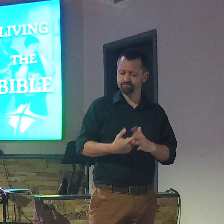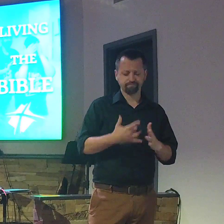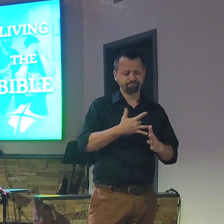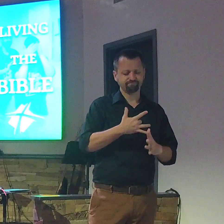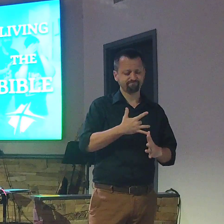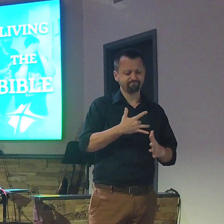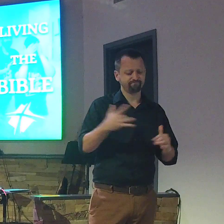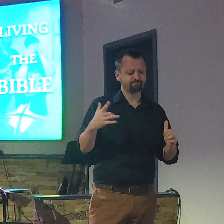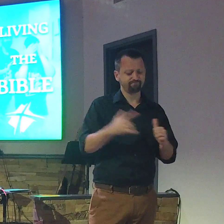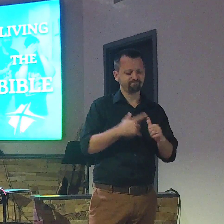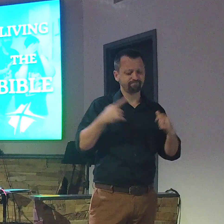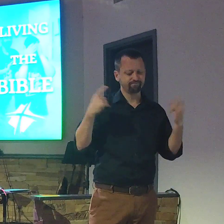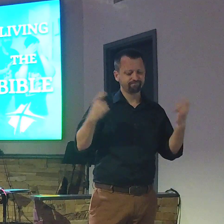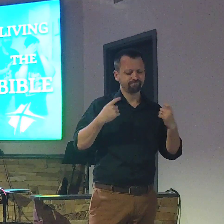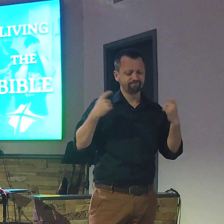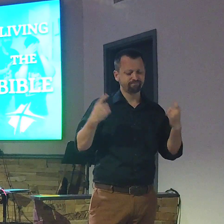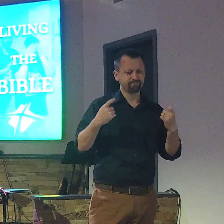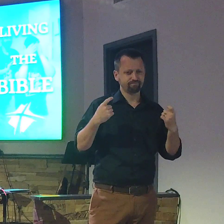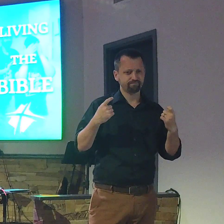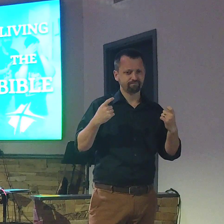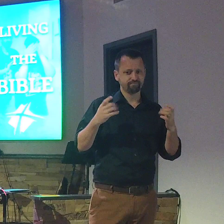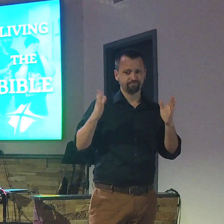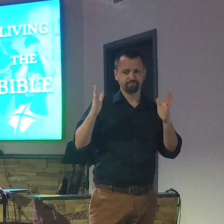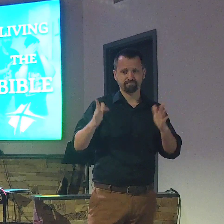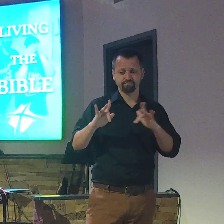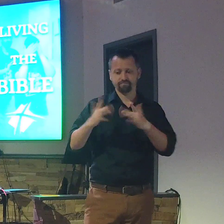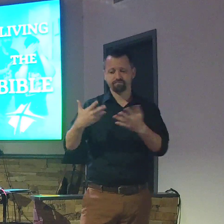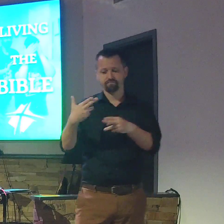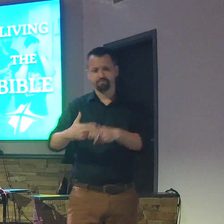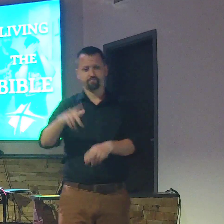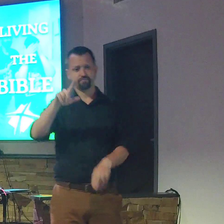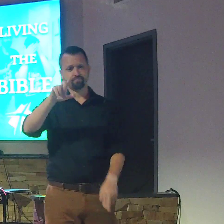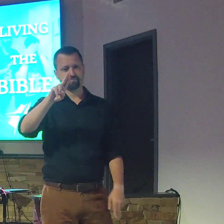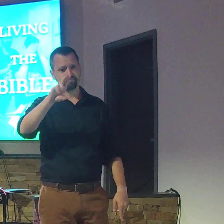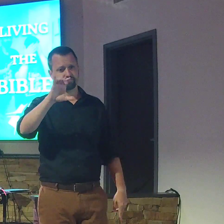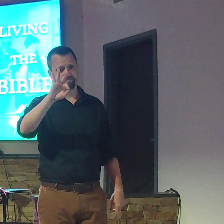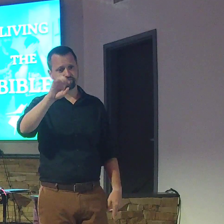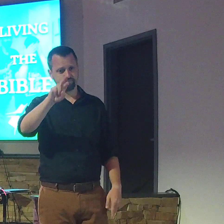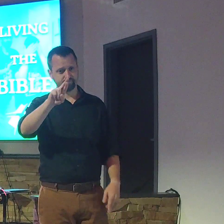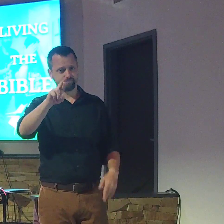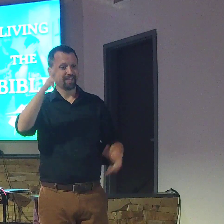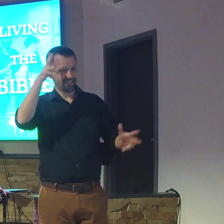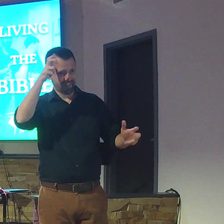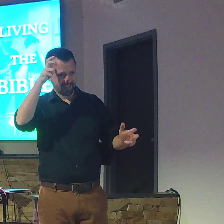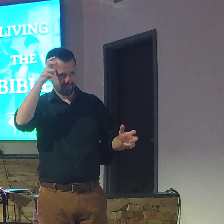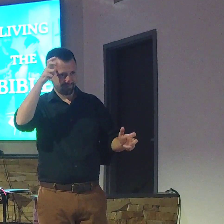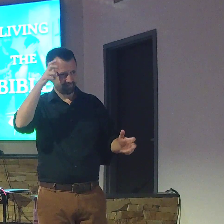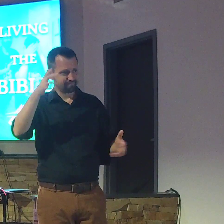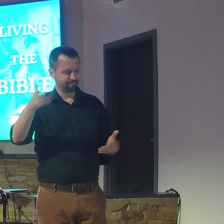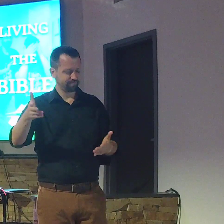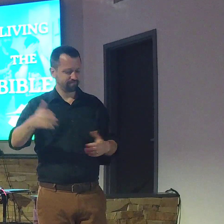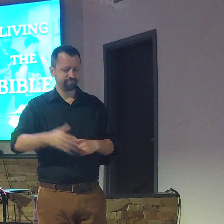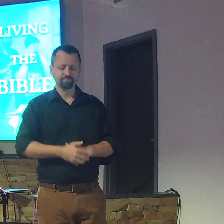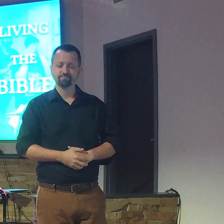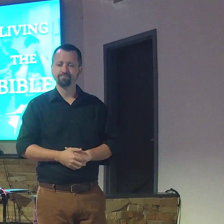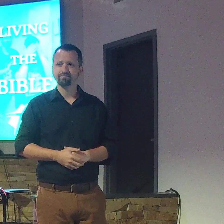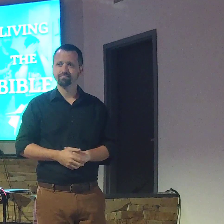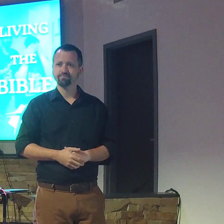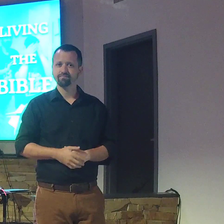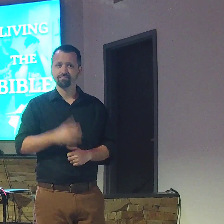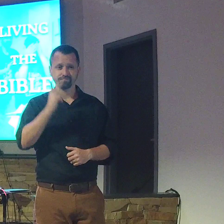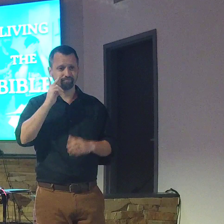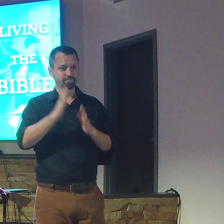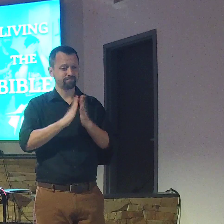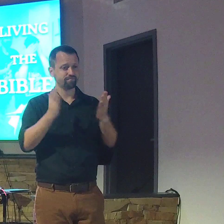sin. There was someone in the Bible by the name of Lucifer, aka Satan, the devil. And we read in the book